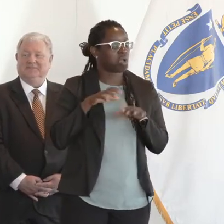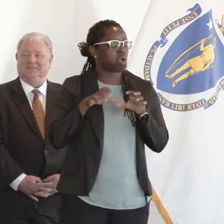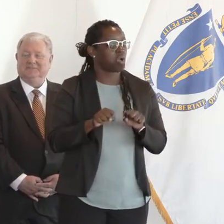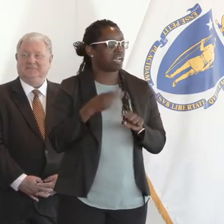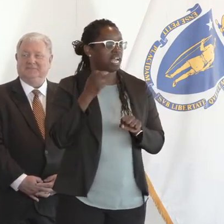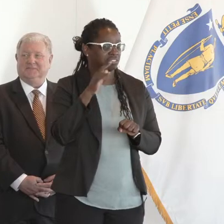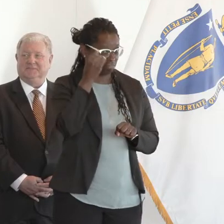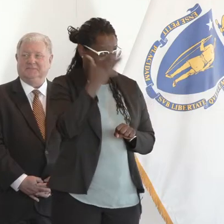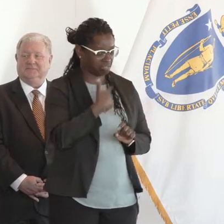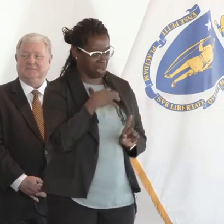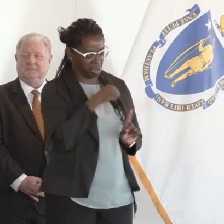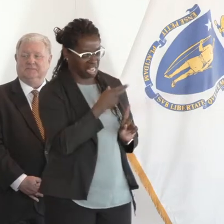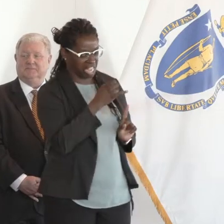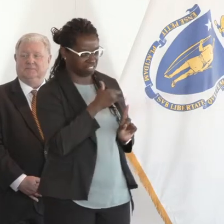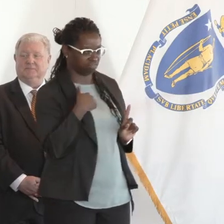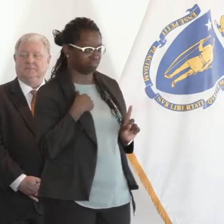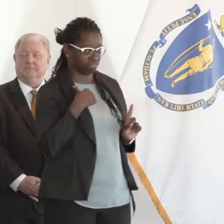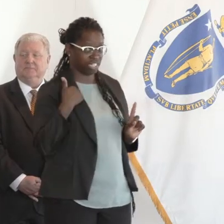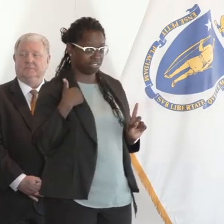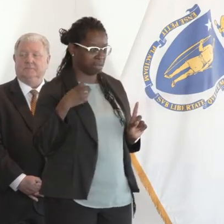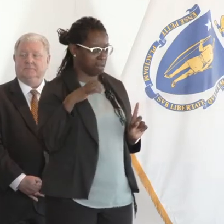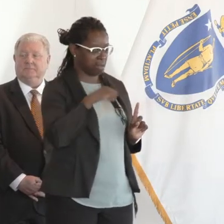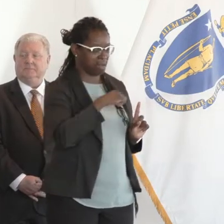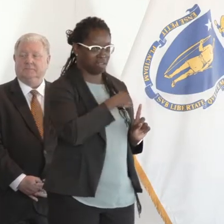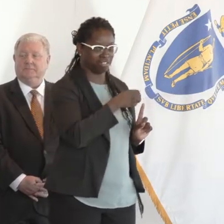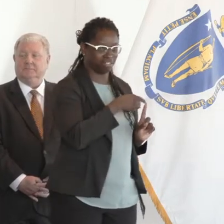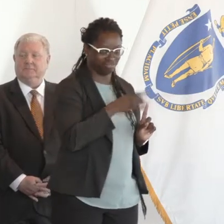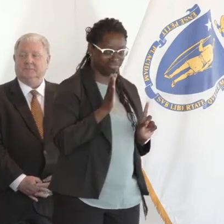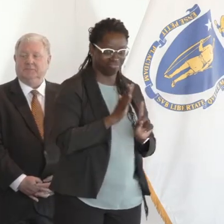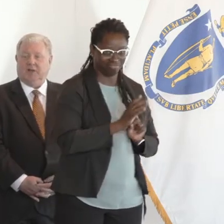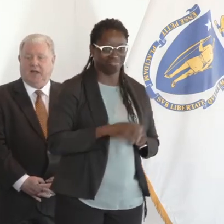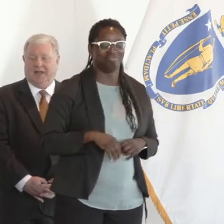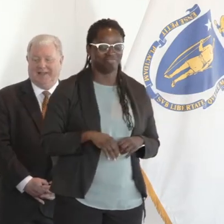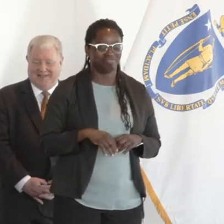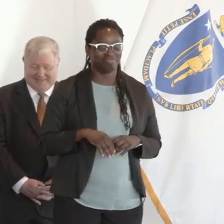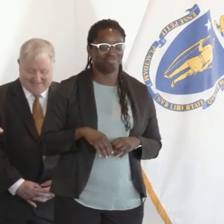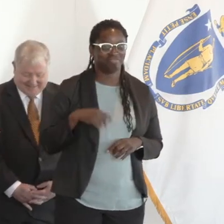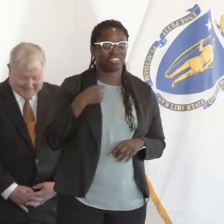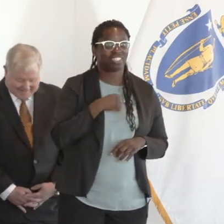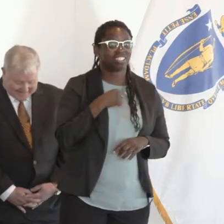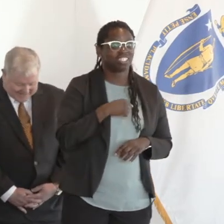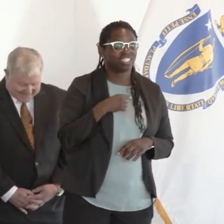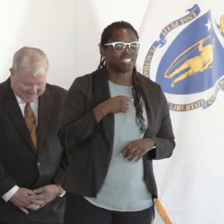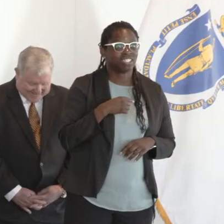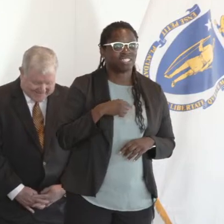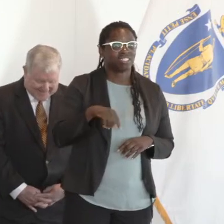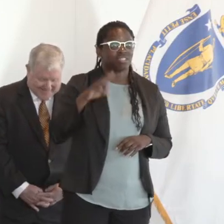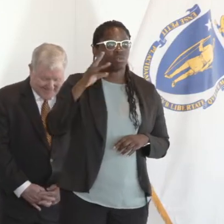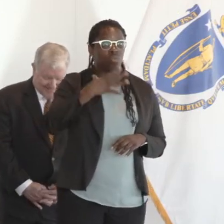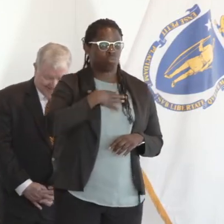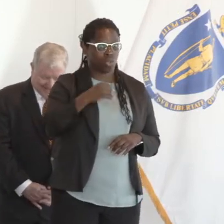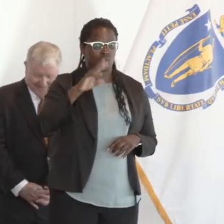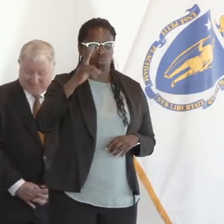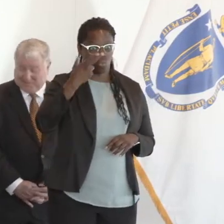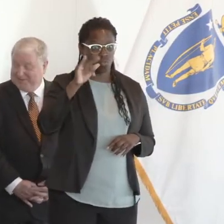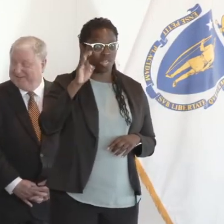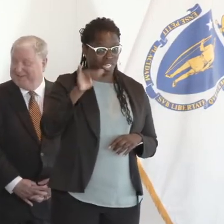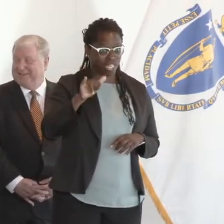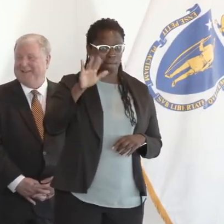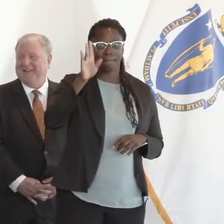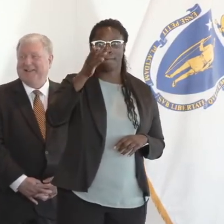But whether for work or otherwise, Newfoundlanders have been coming to Boston. No, we're not going to. No, you can have him. You can have him. You can have him.